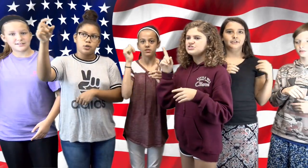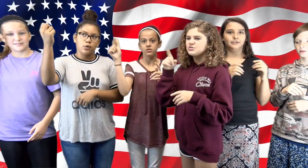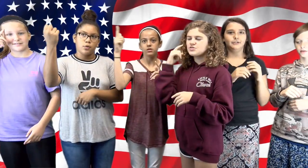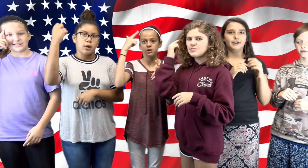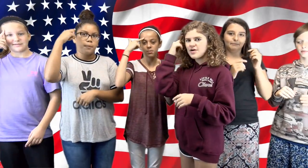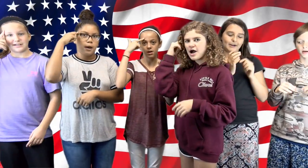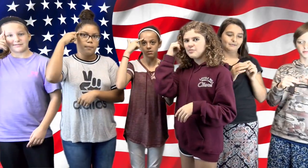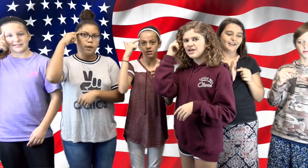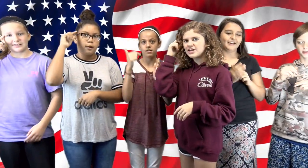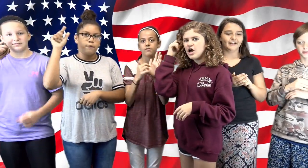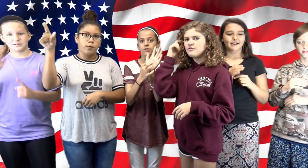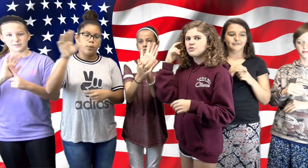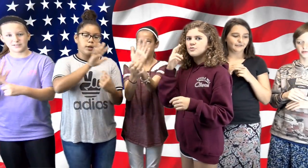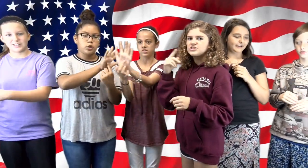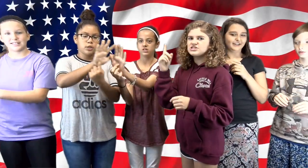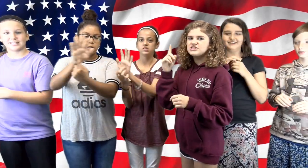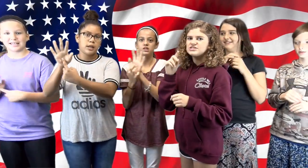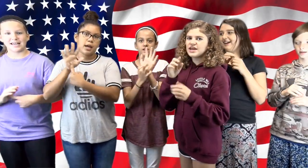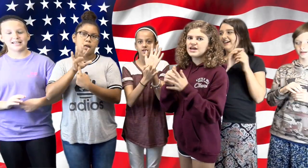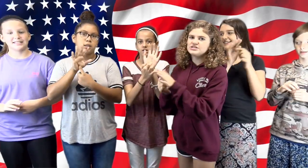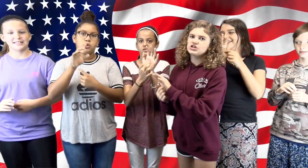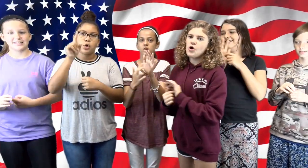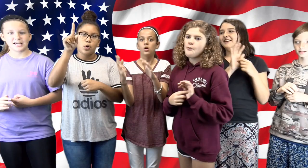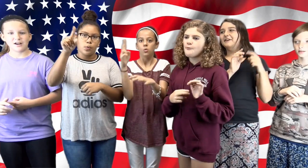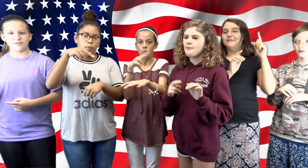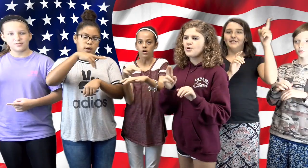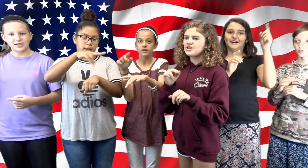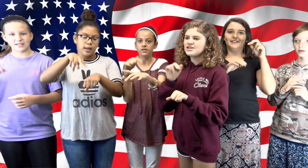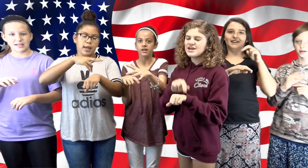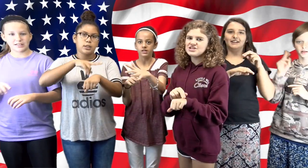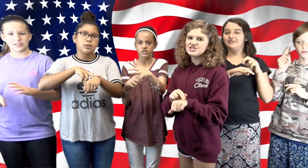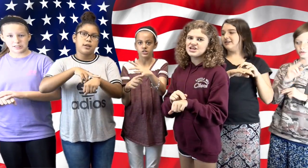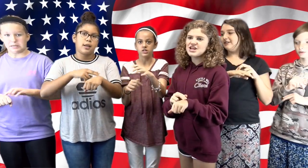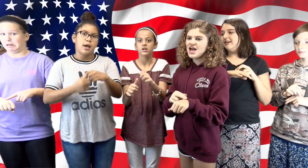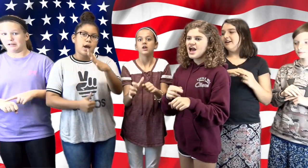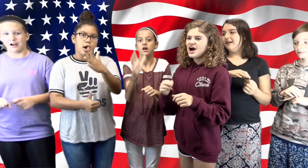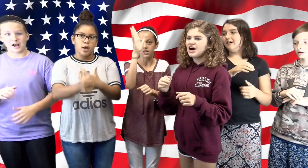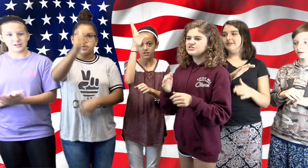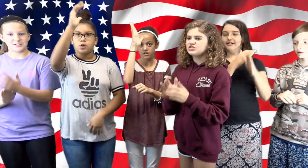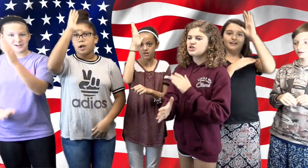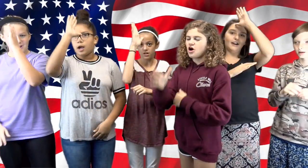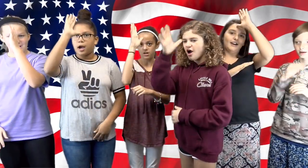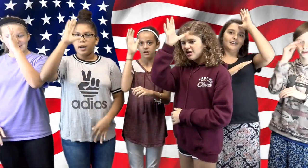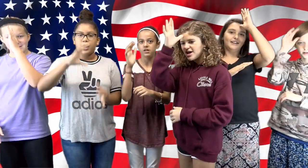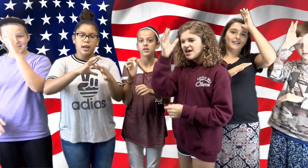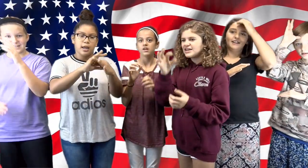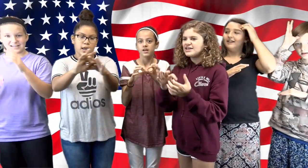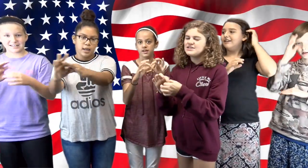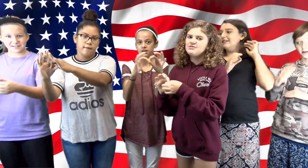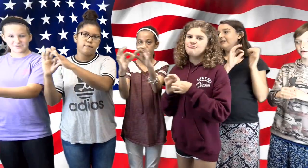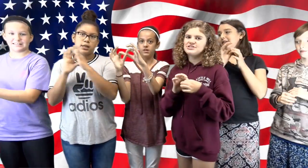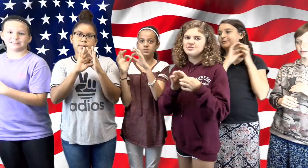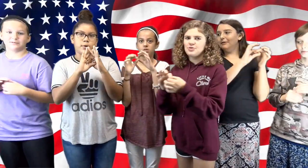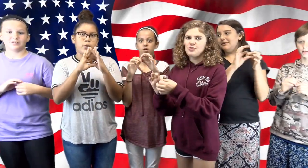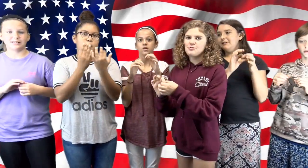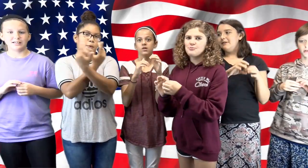the republic for which it stands, one nation, under God, indivisible,